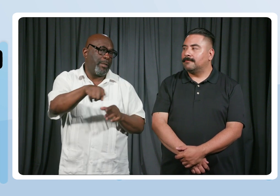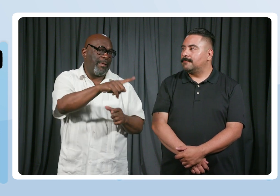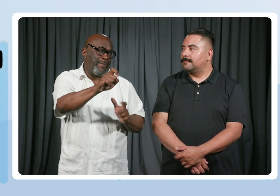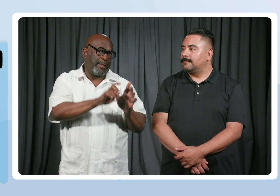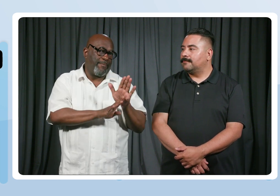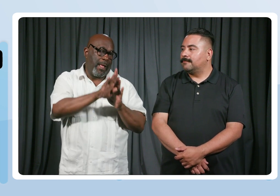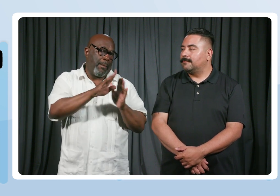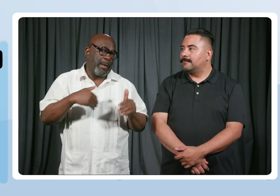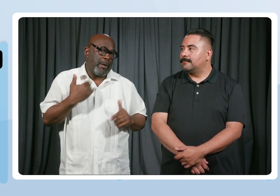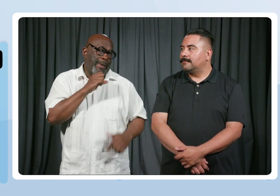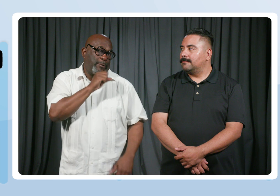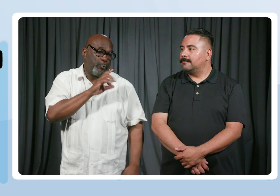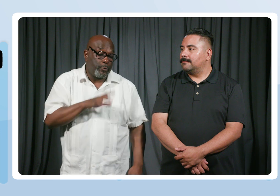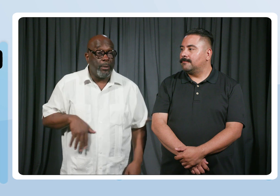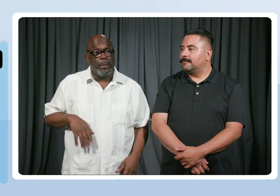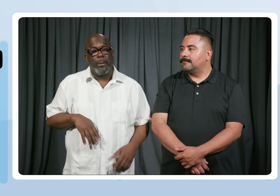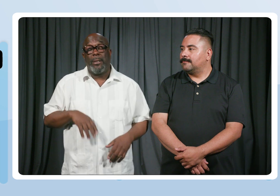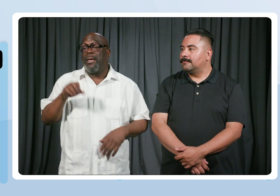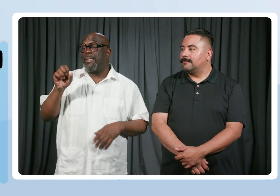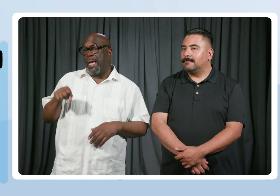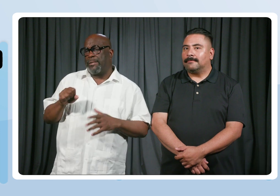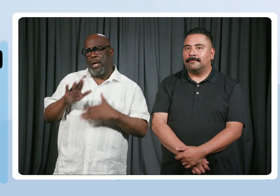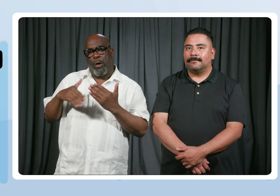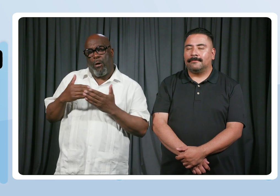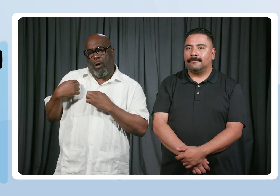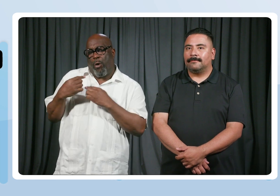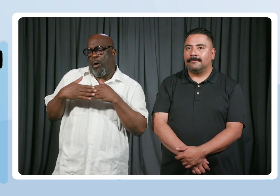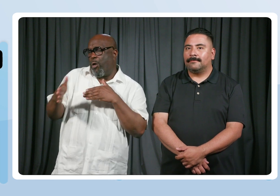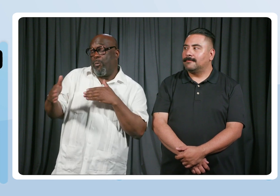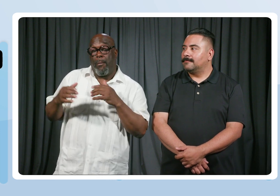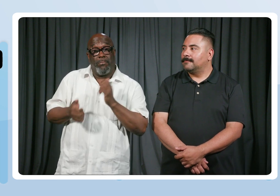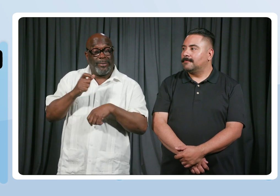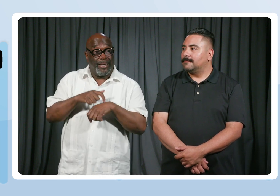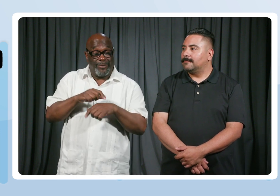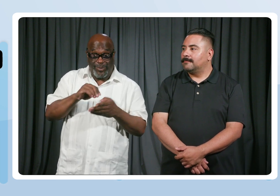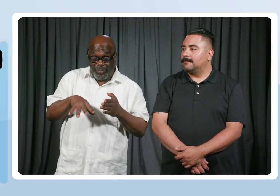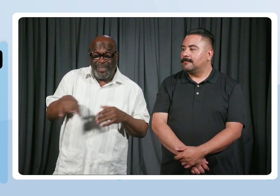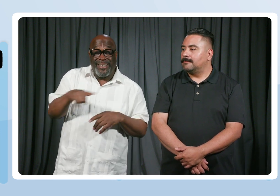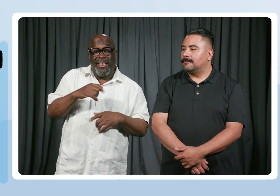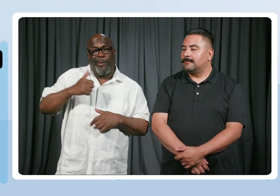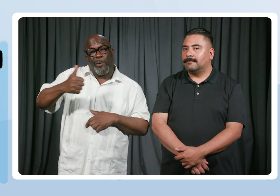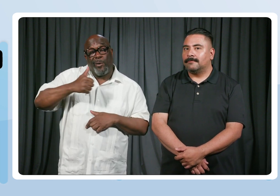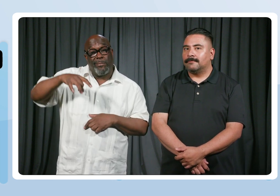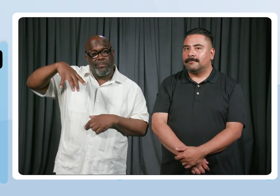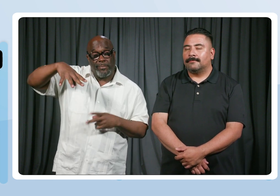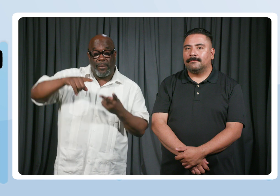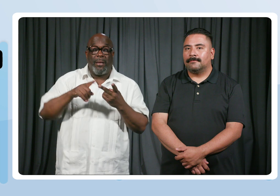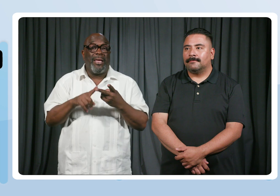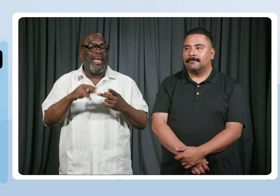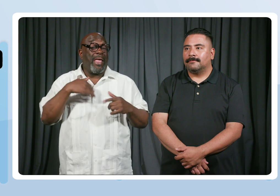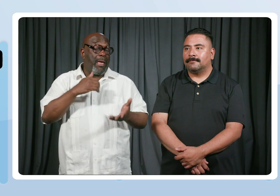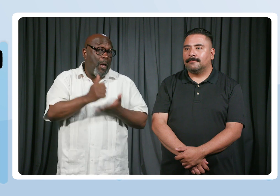develop at that age. Yeah. And all the while, a lot of the students commuted. They were helping their families if they did